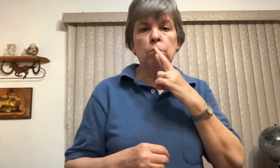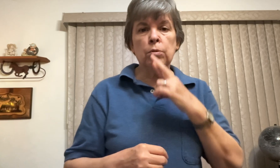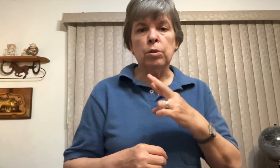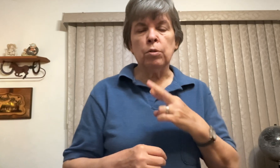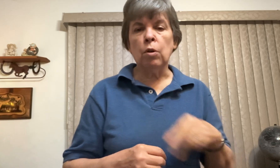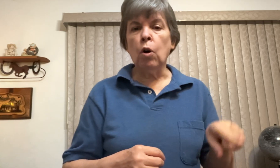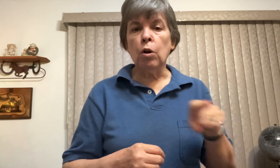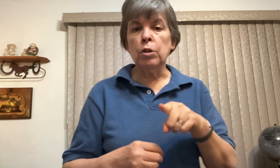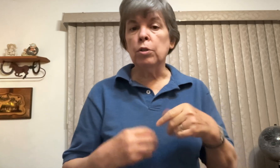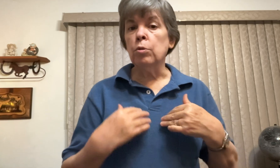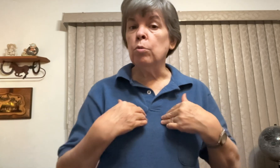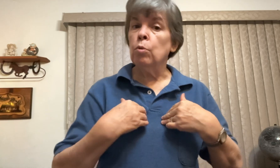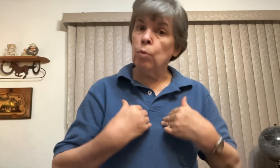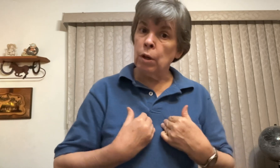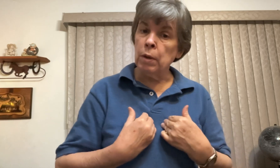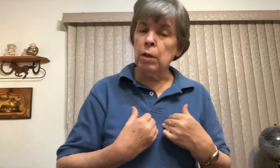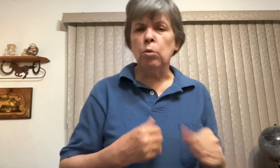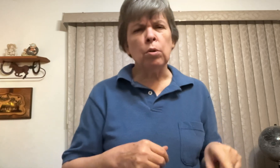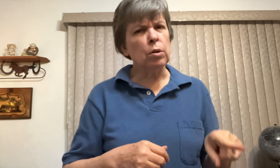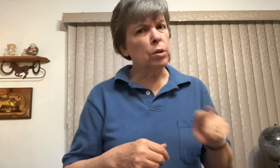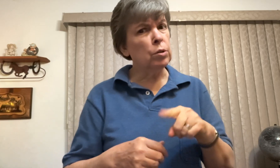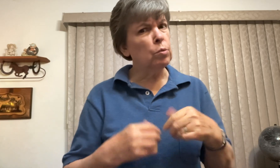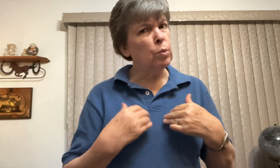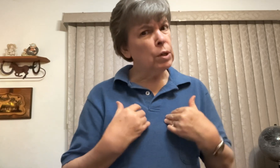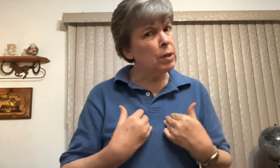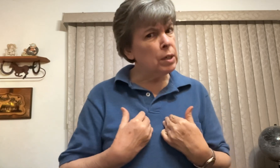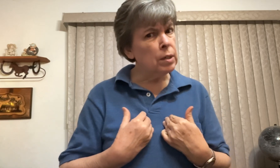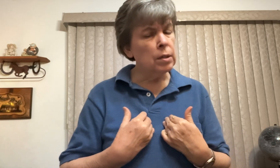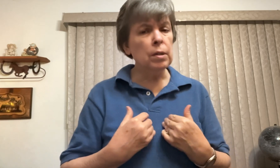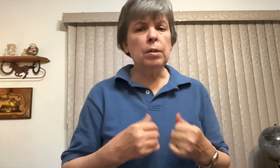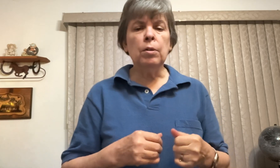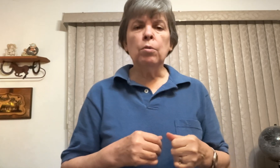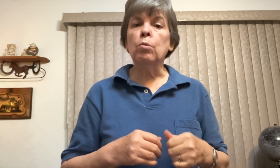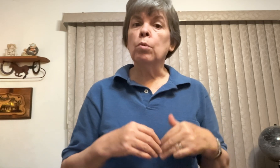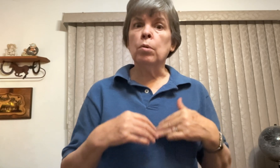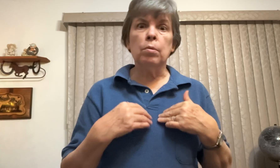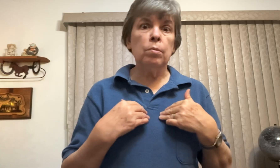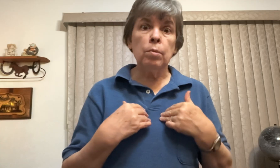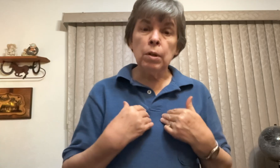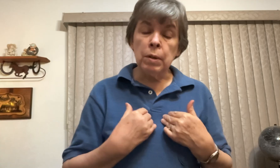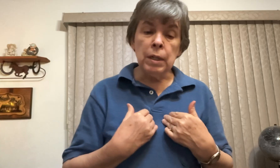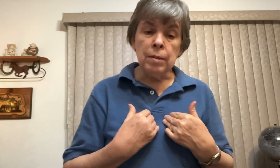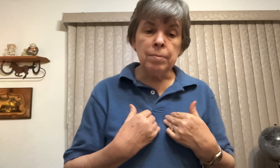So are you weary, or you weary, or weary?